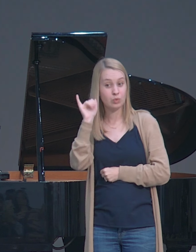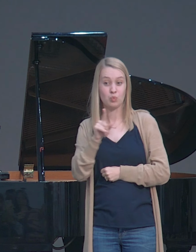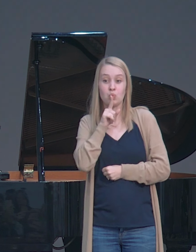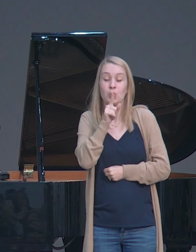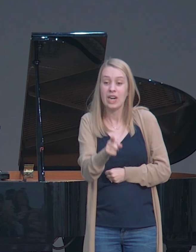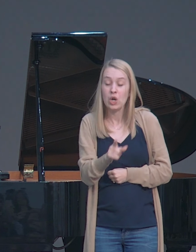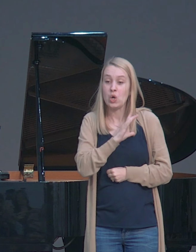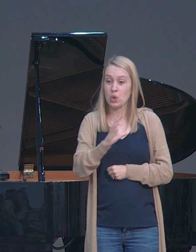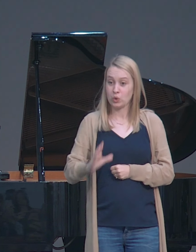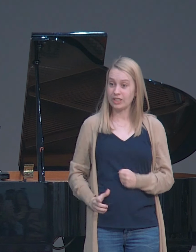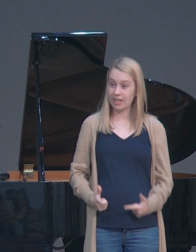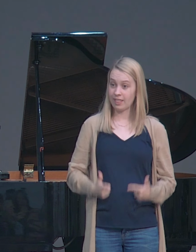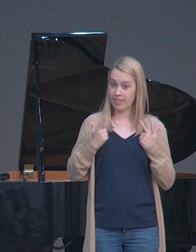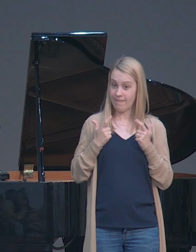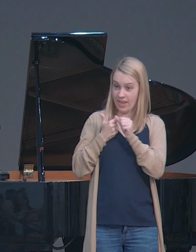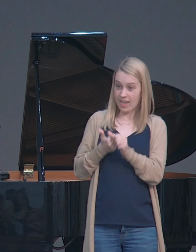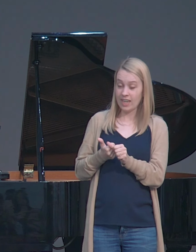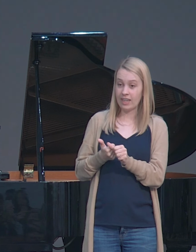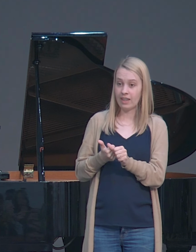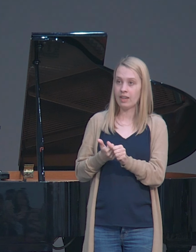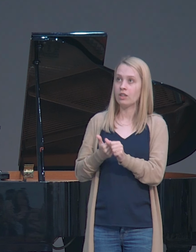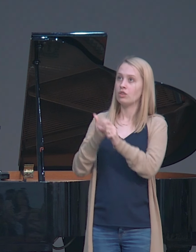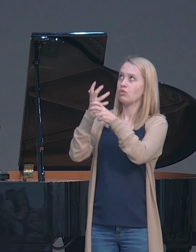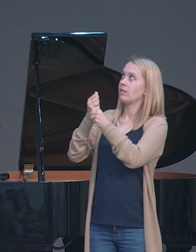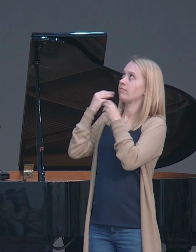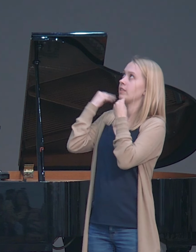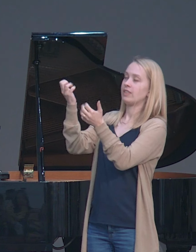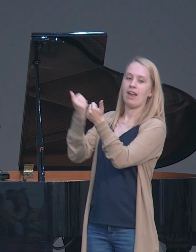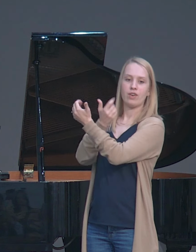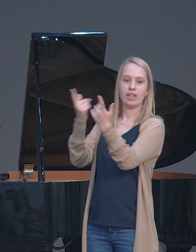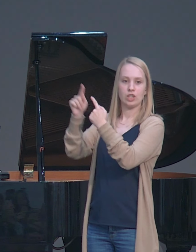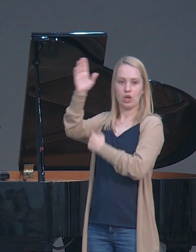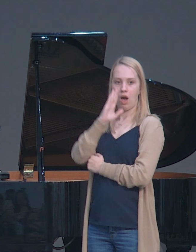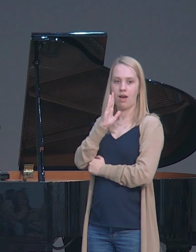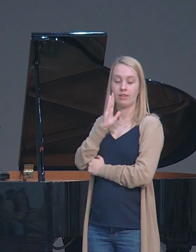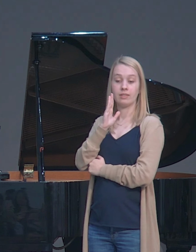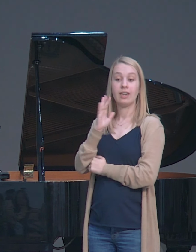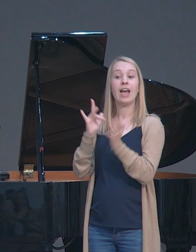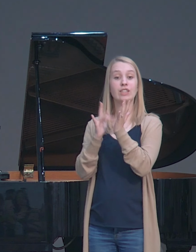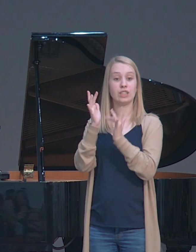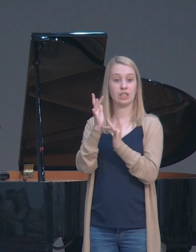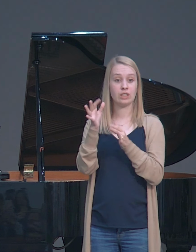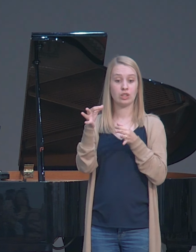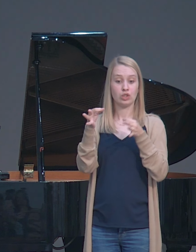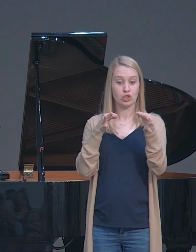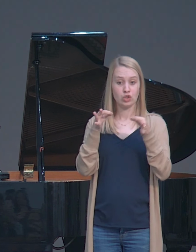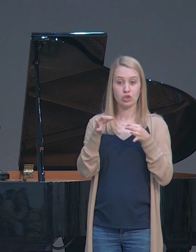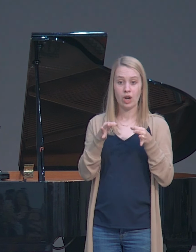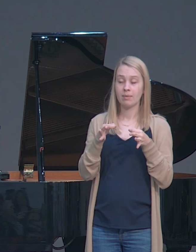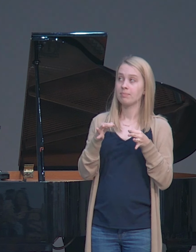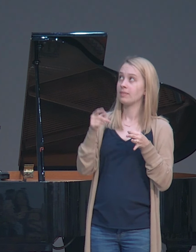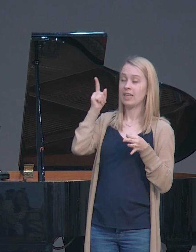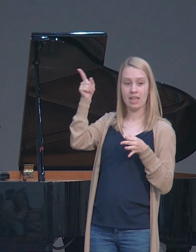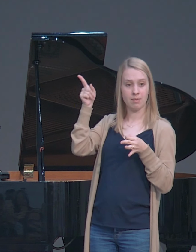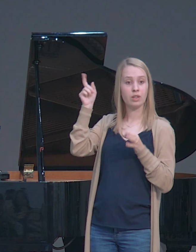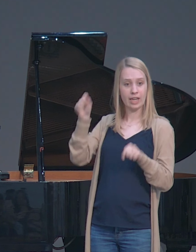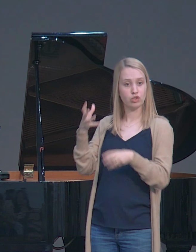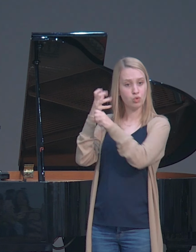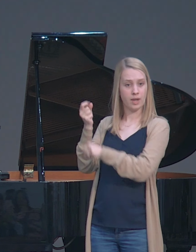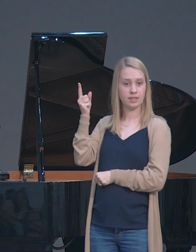Christianity puts everything in God's hands. And Jesus describes God's hands as trustworthy hands. And so it actually